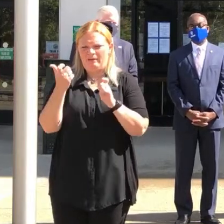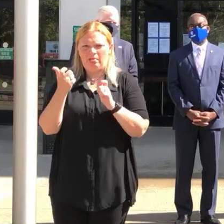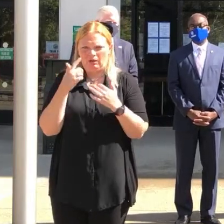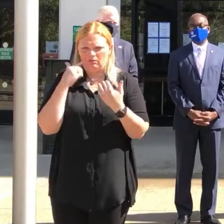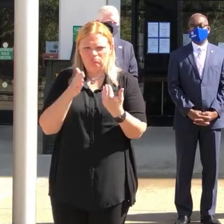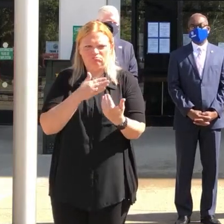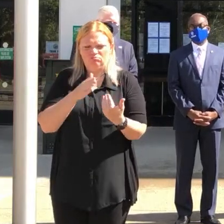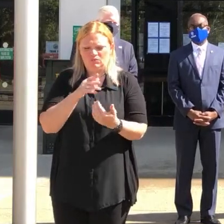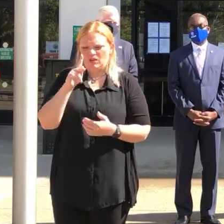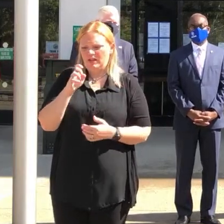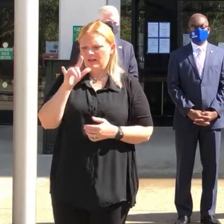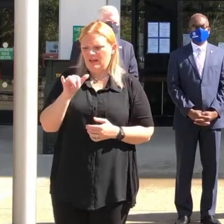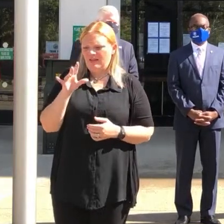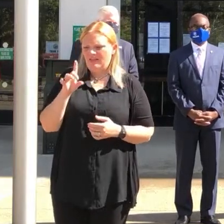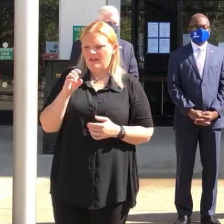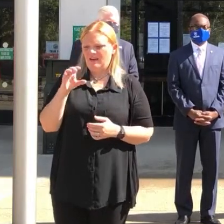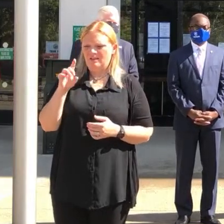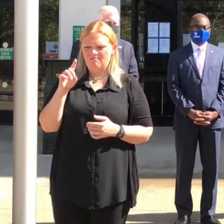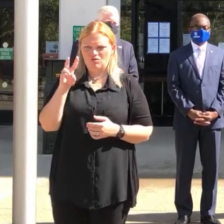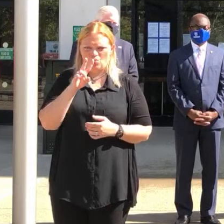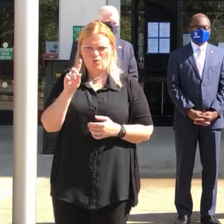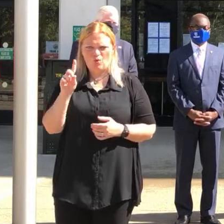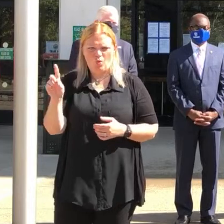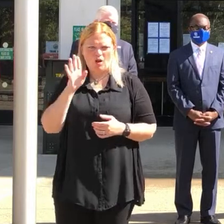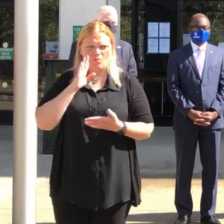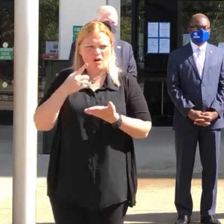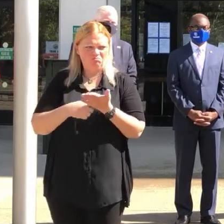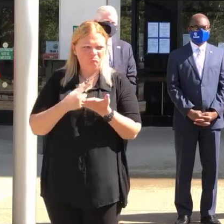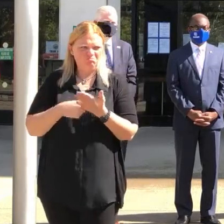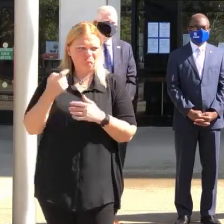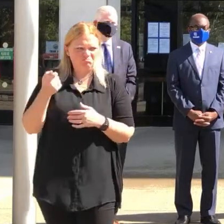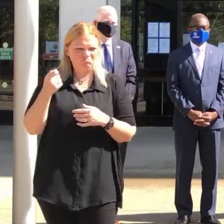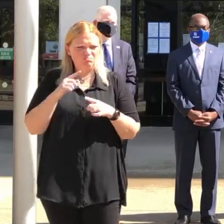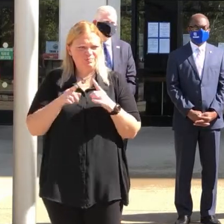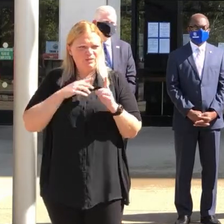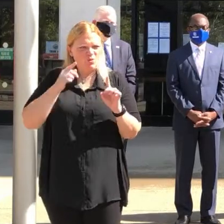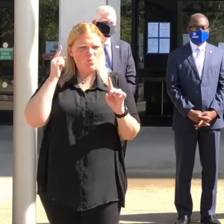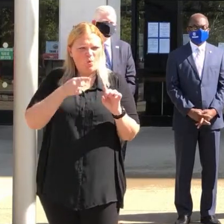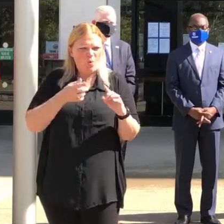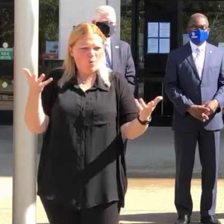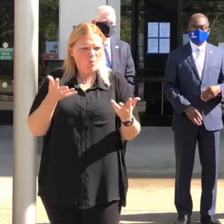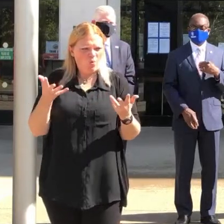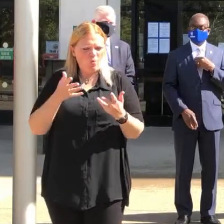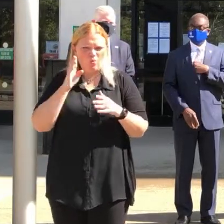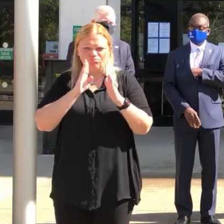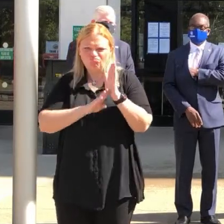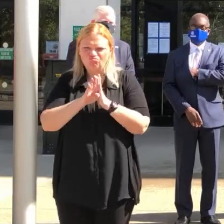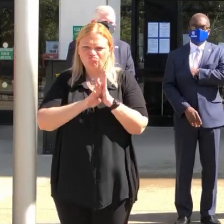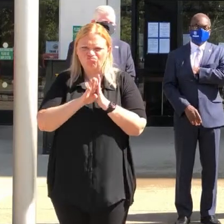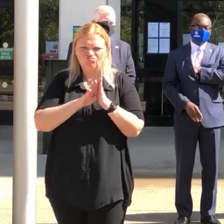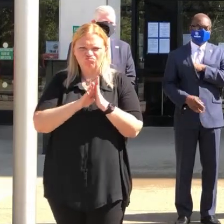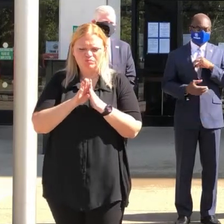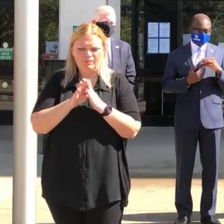And Kelly Dodd from 211 will talk a little bit about that, but our goal really was that we would develop a